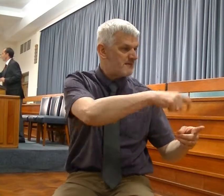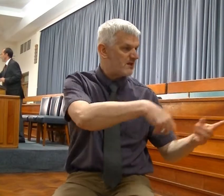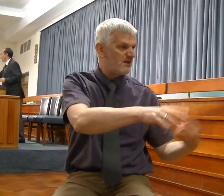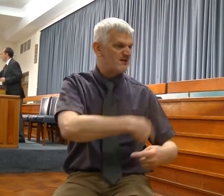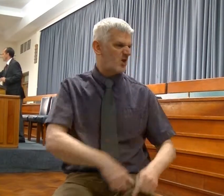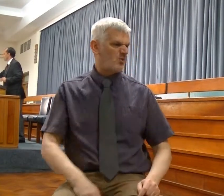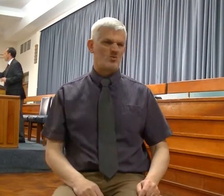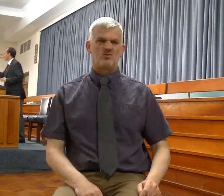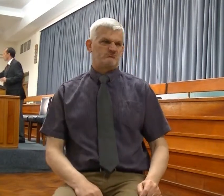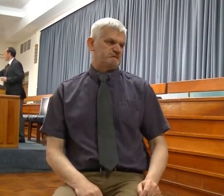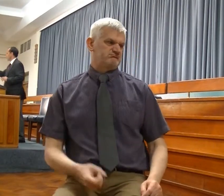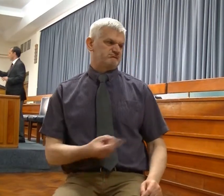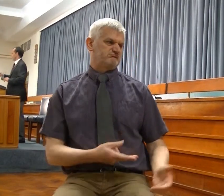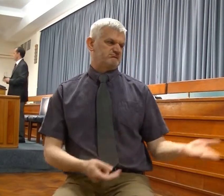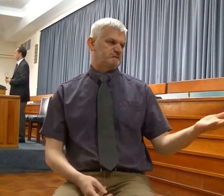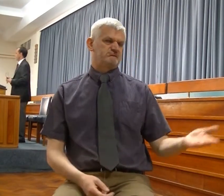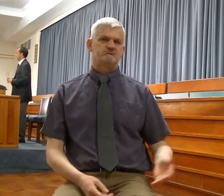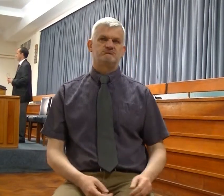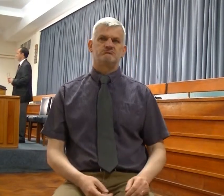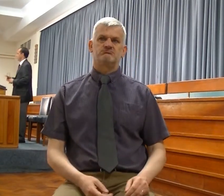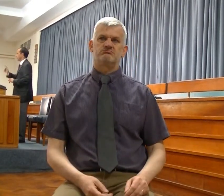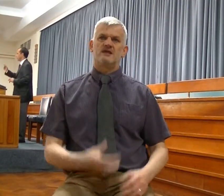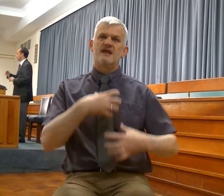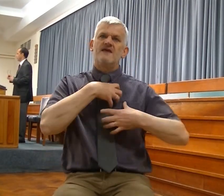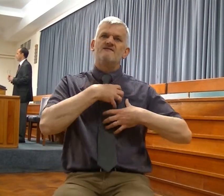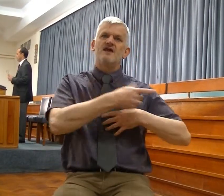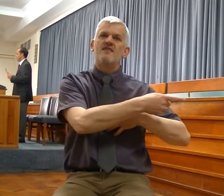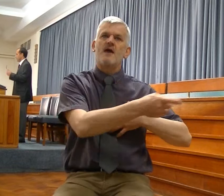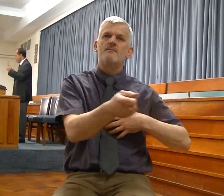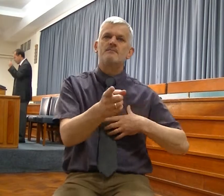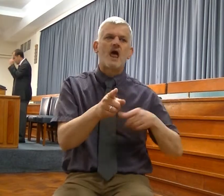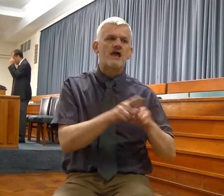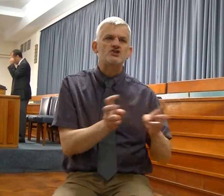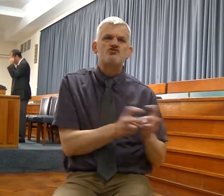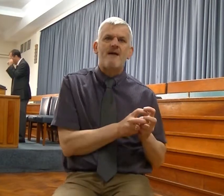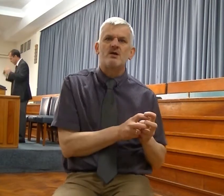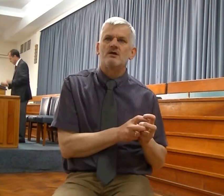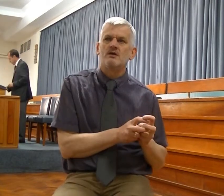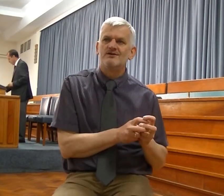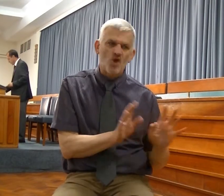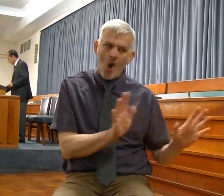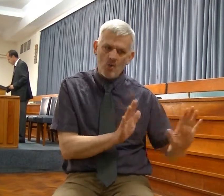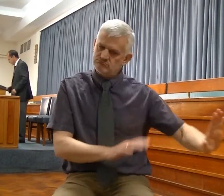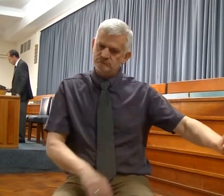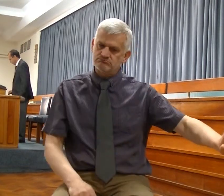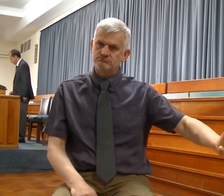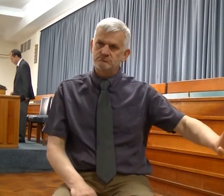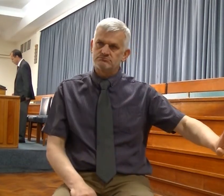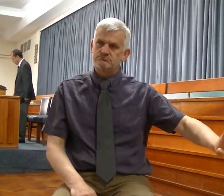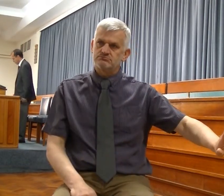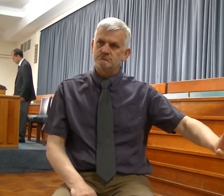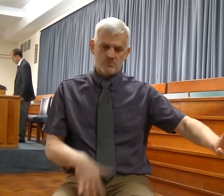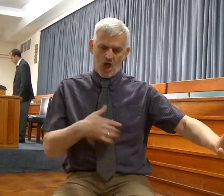The fear of man is a trap. It's a trap. We should never fear man. Man can